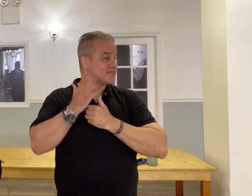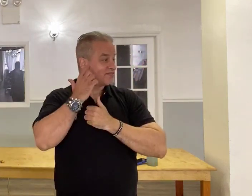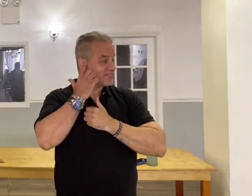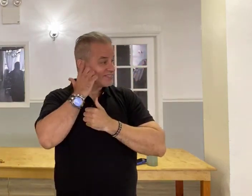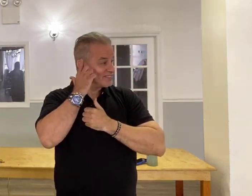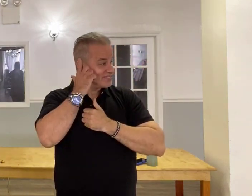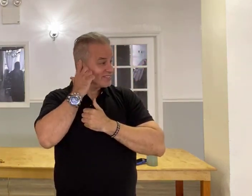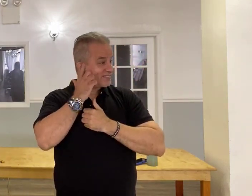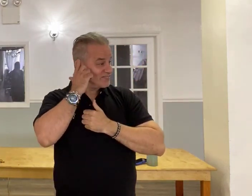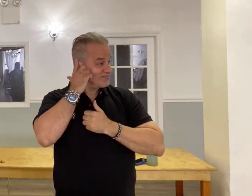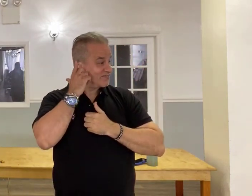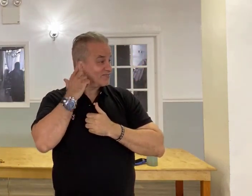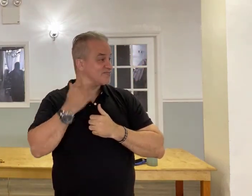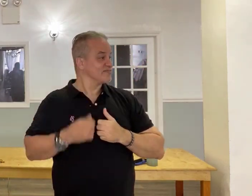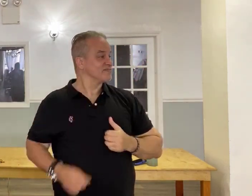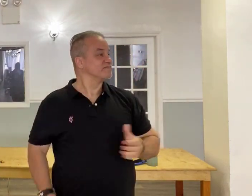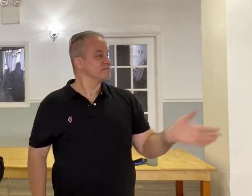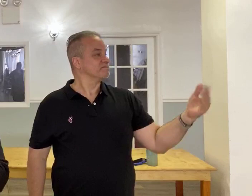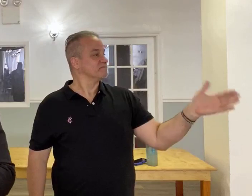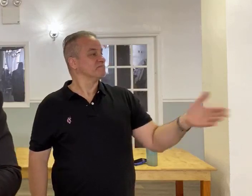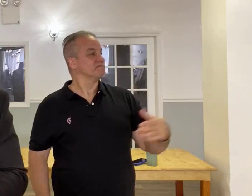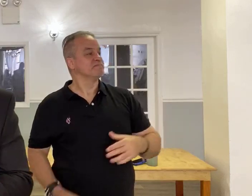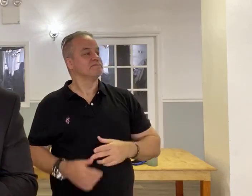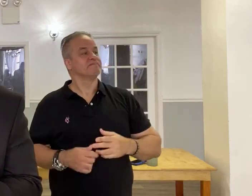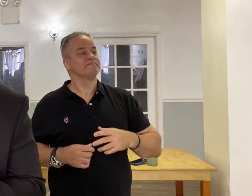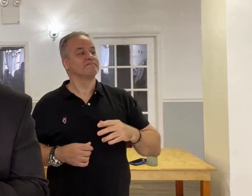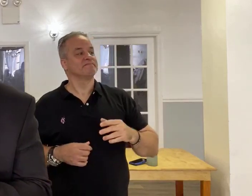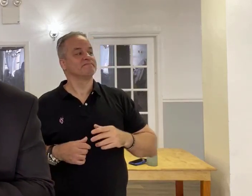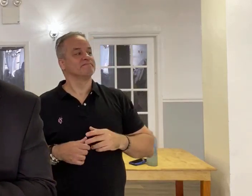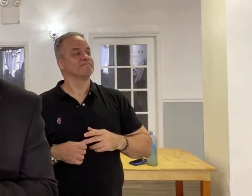the beginning of the Civil War.